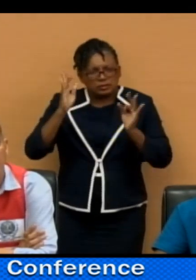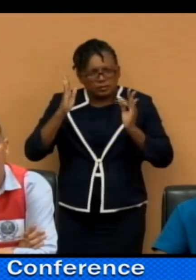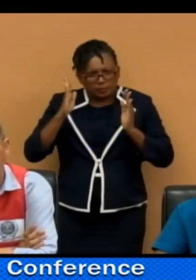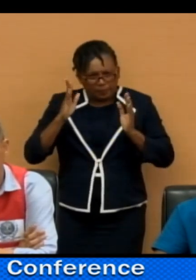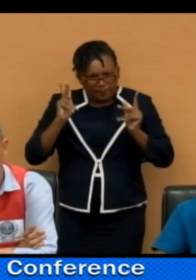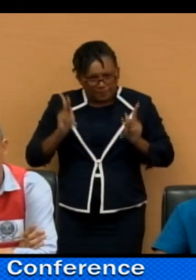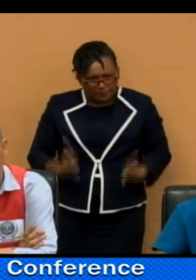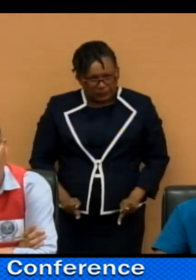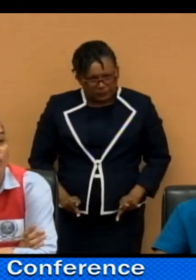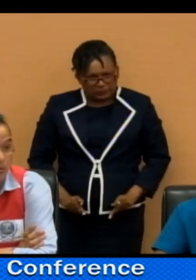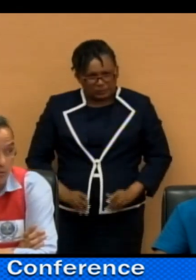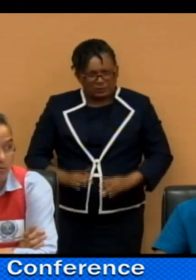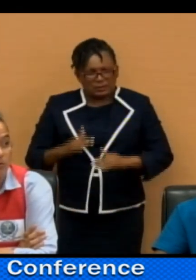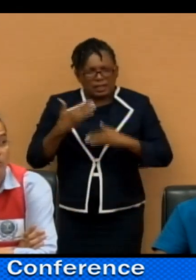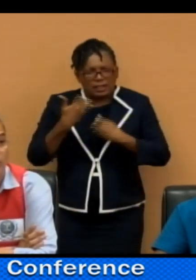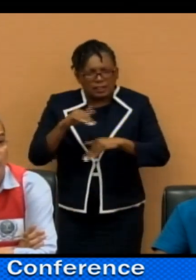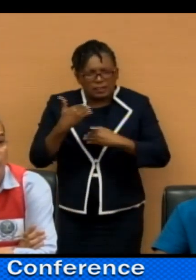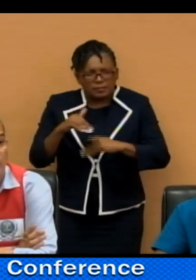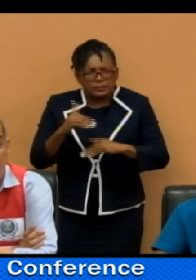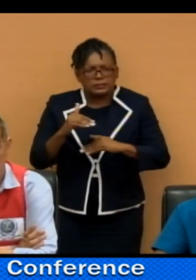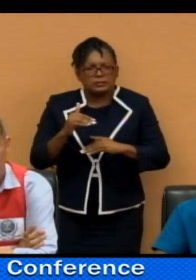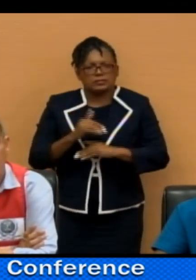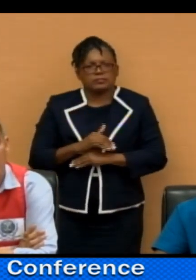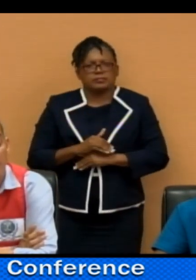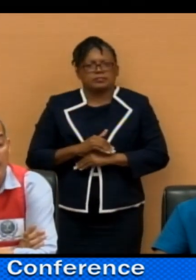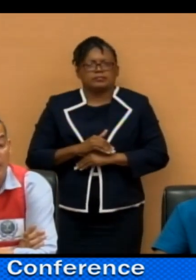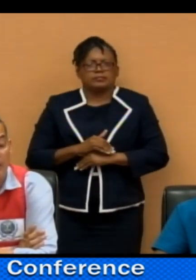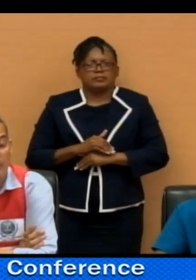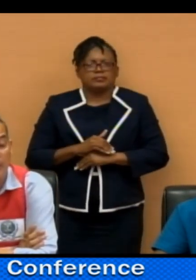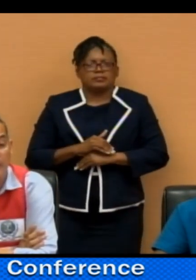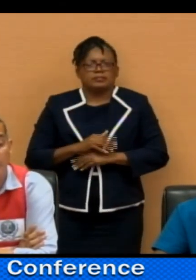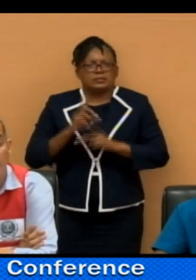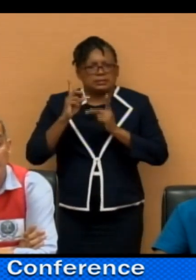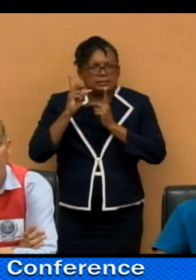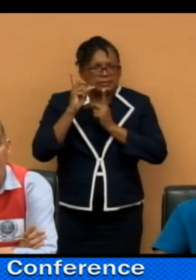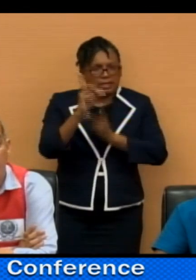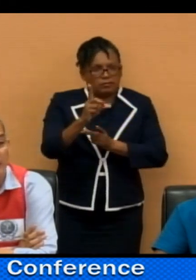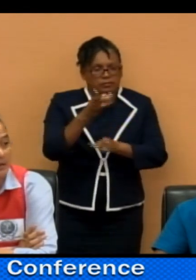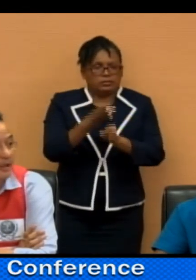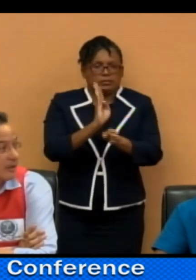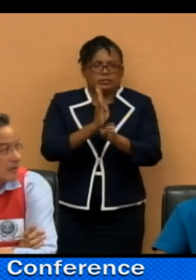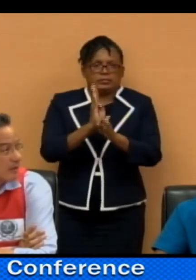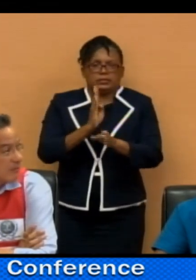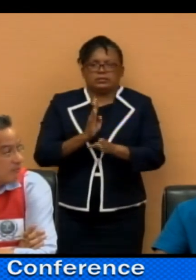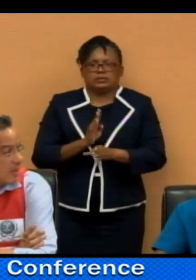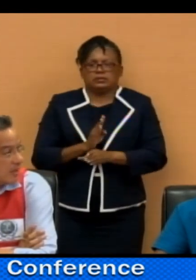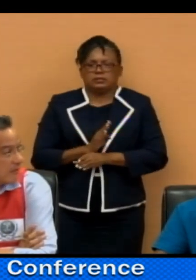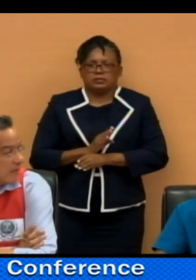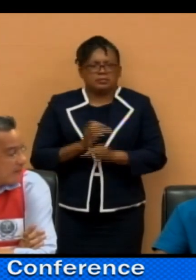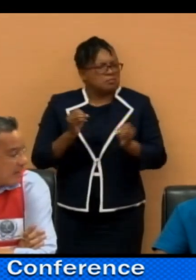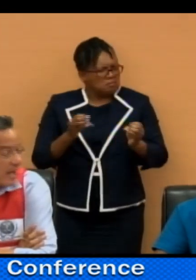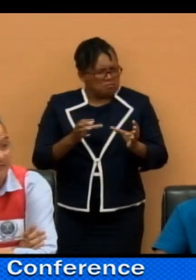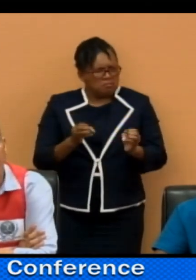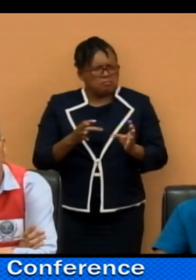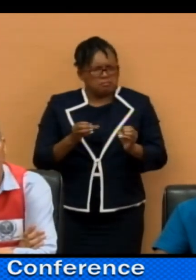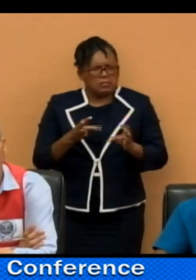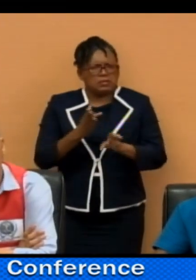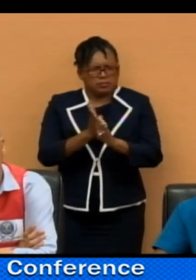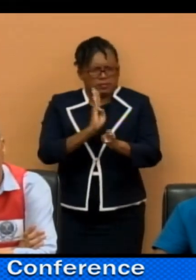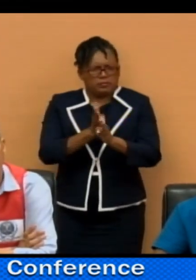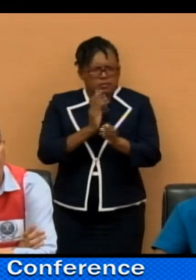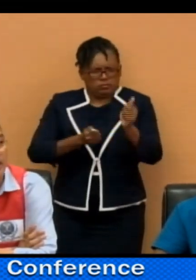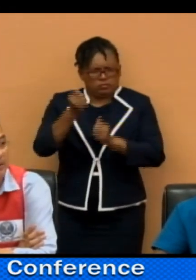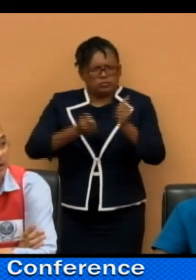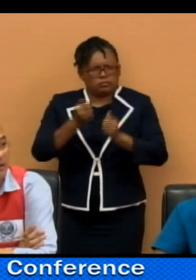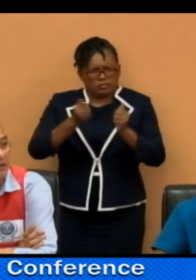also started saying directly to the very bus owners, and I must say many of them have been making